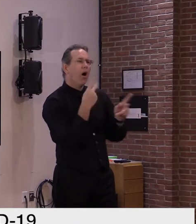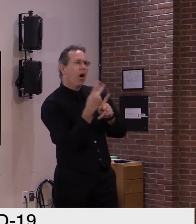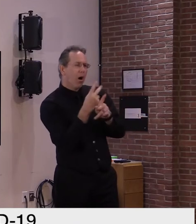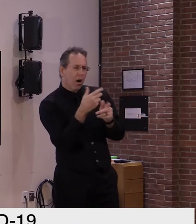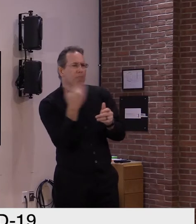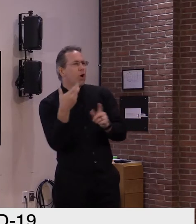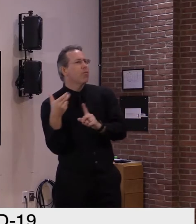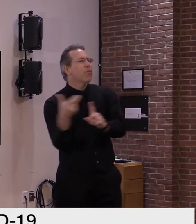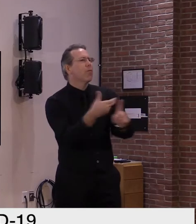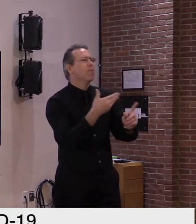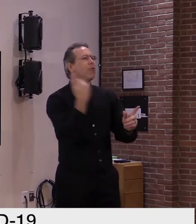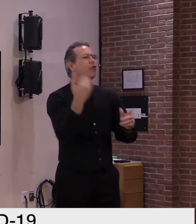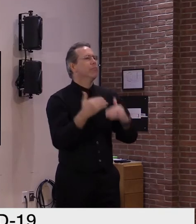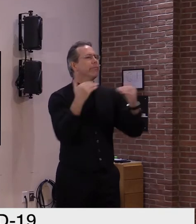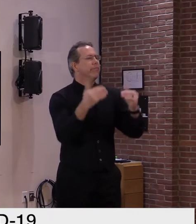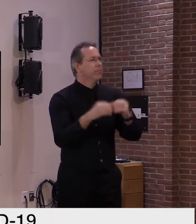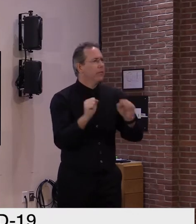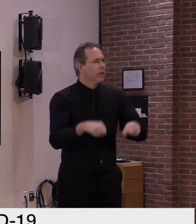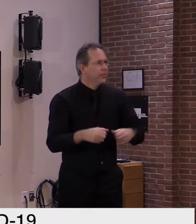Thank you.